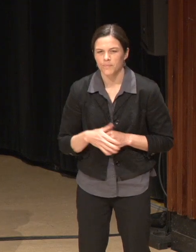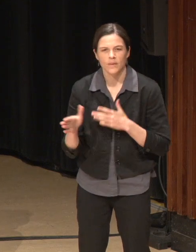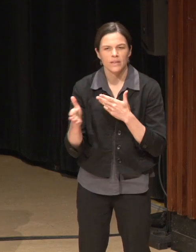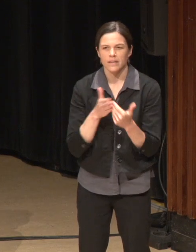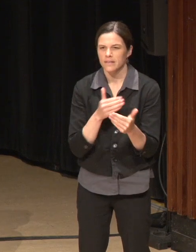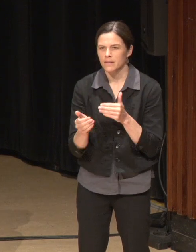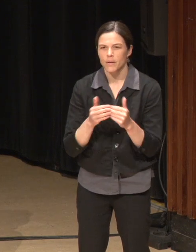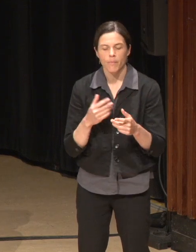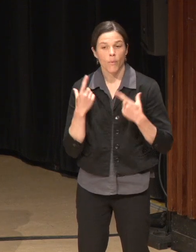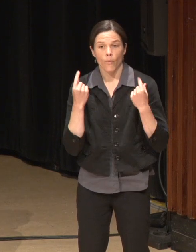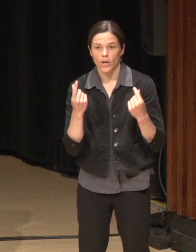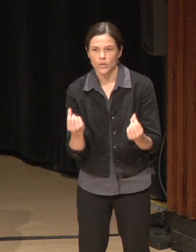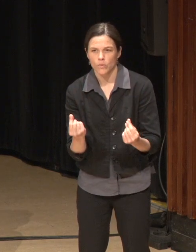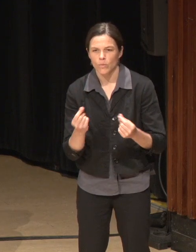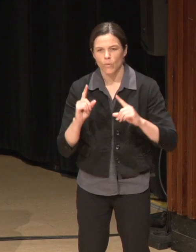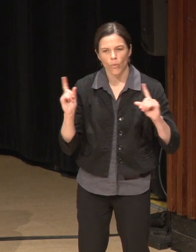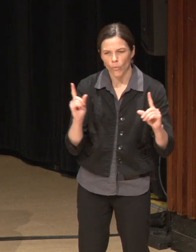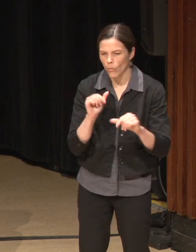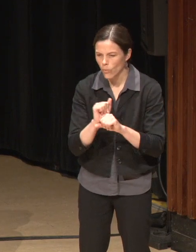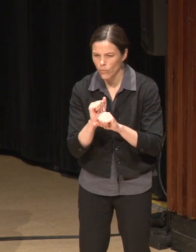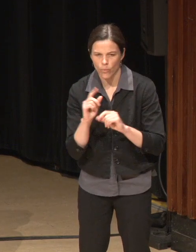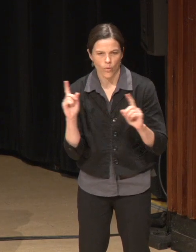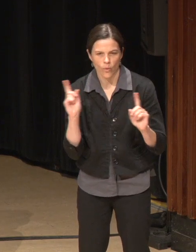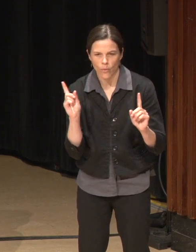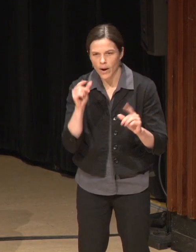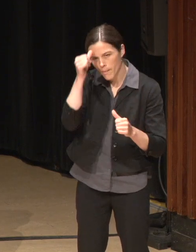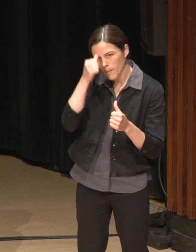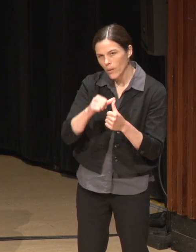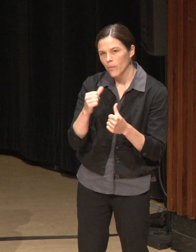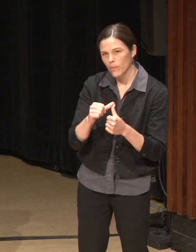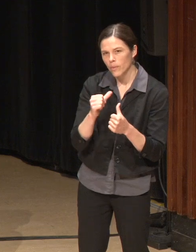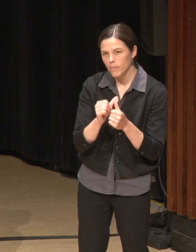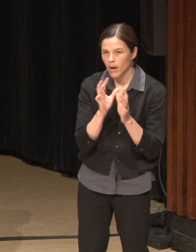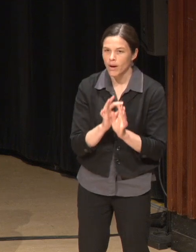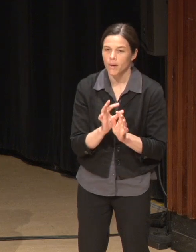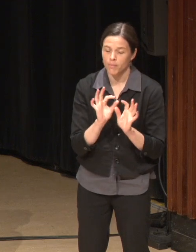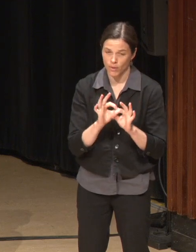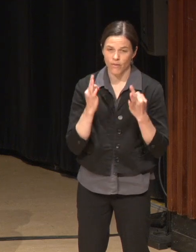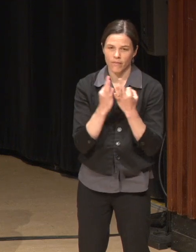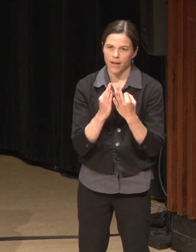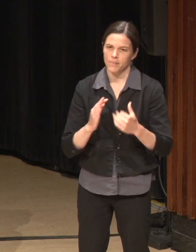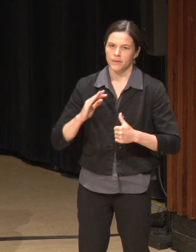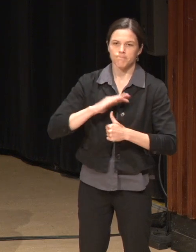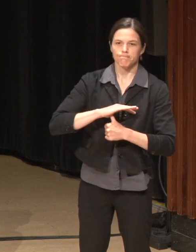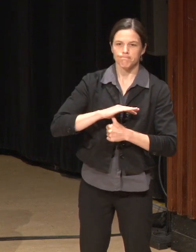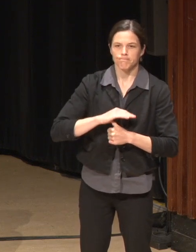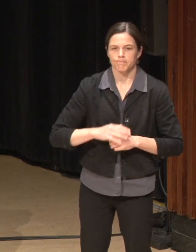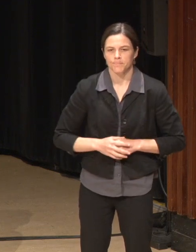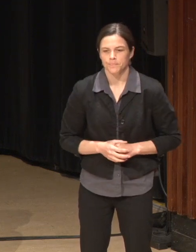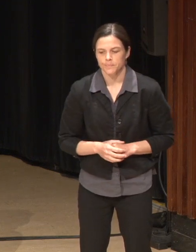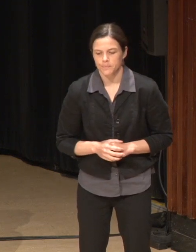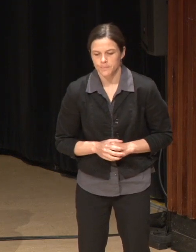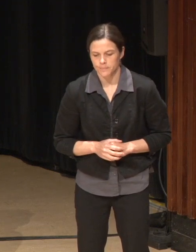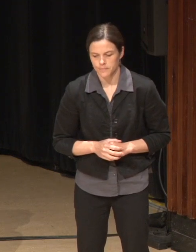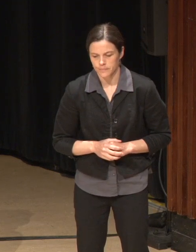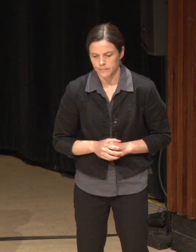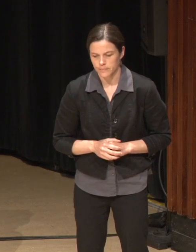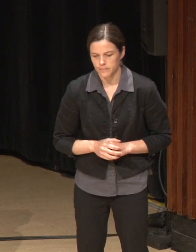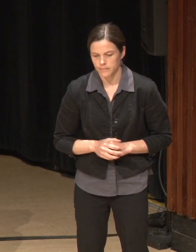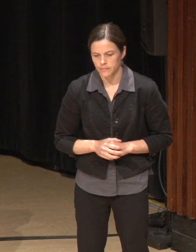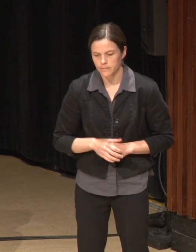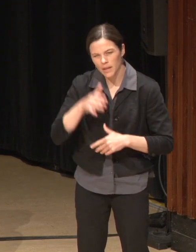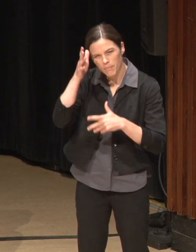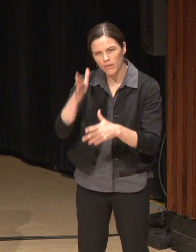do or where you do it, remember, family always comes first. He would often say that a